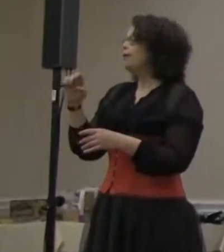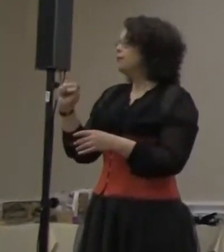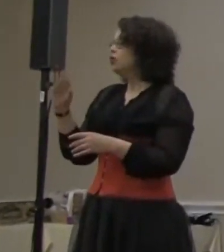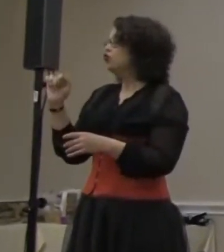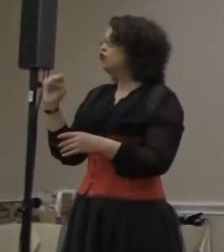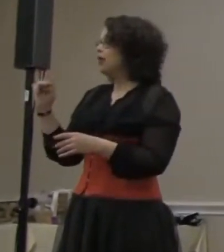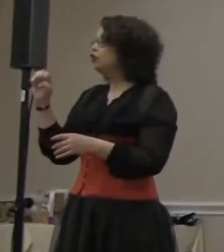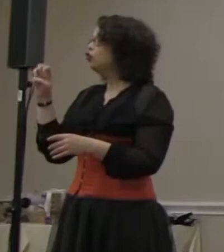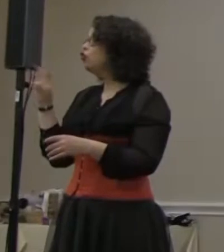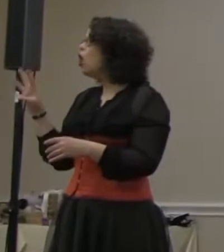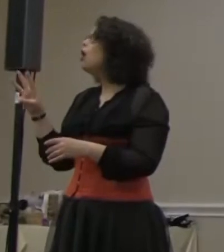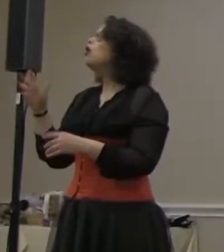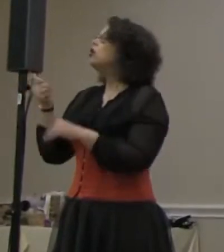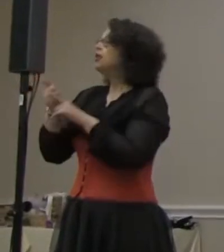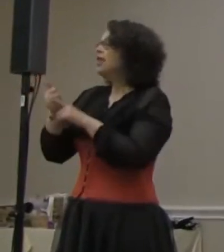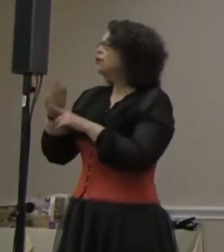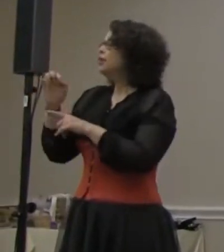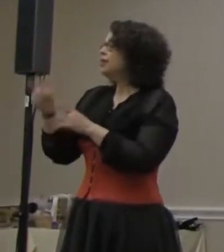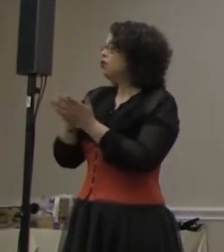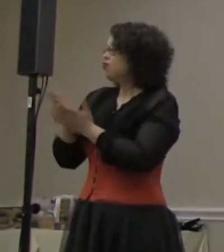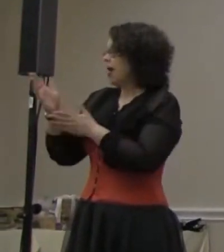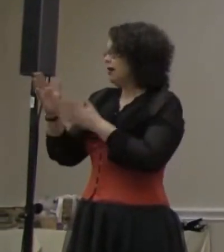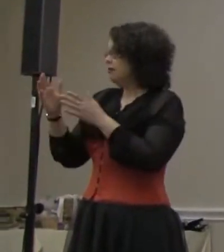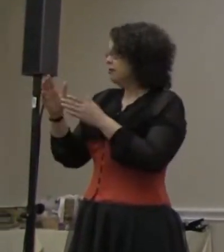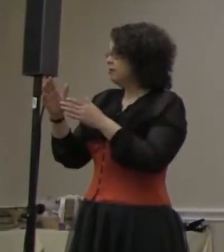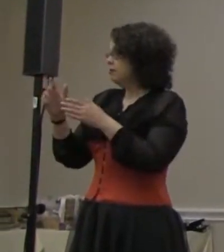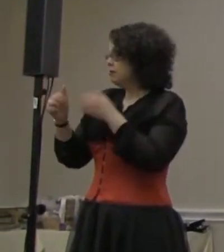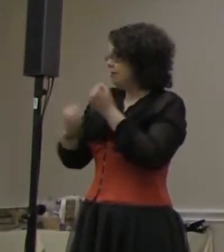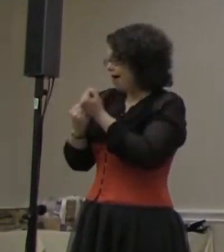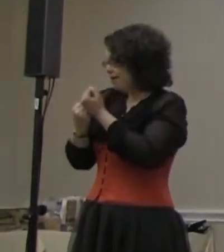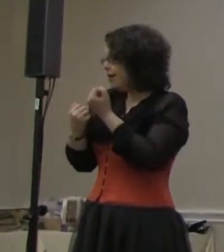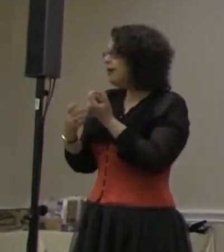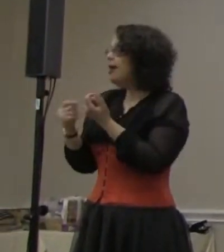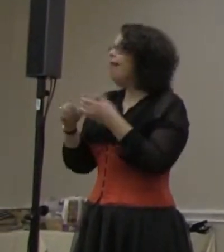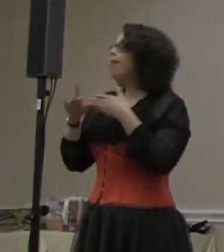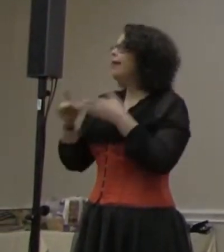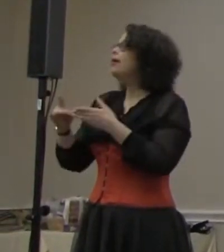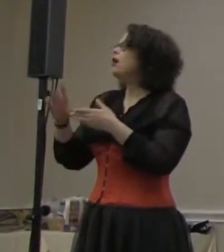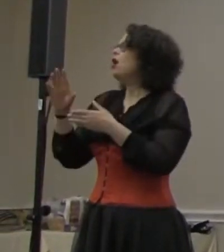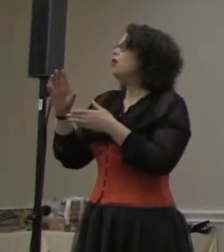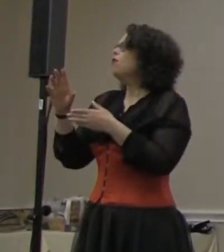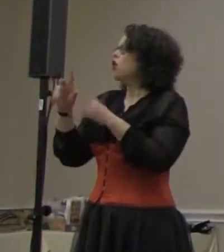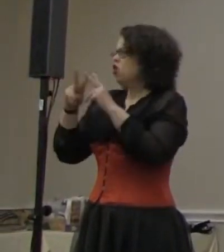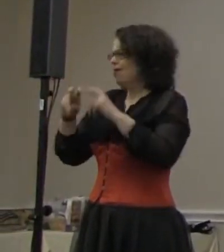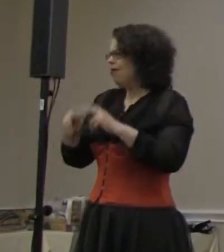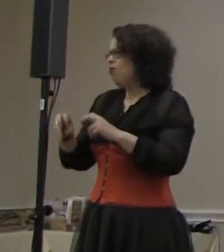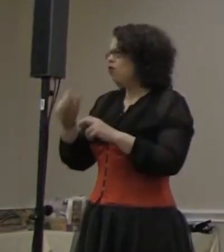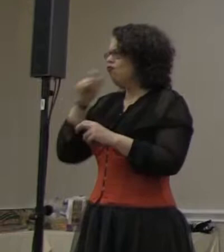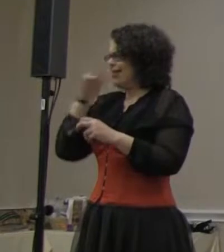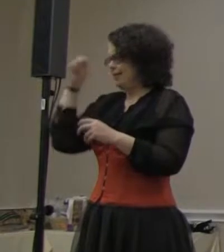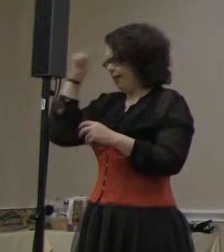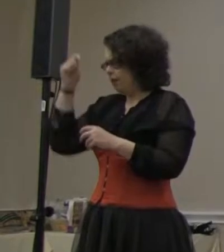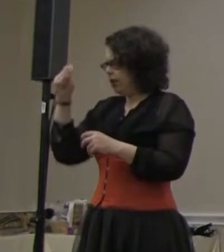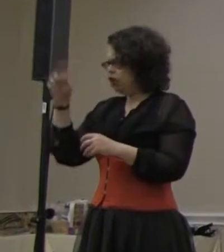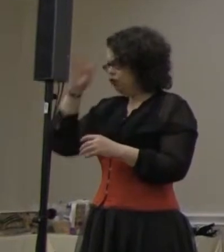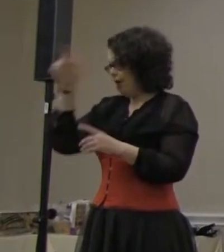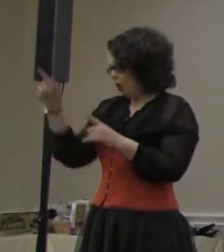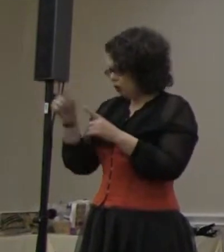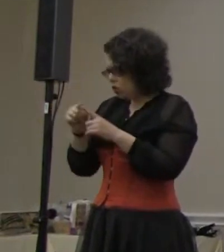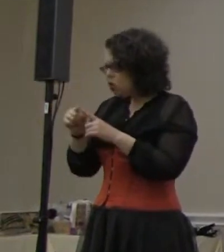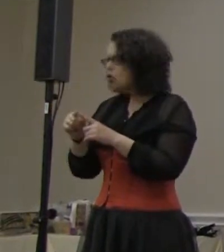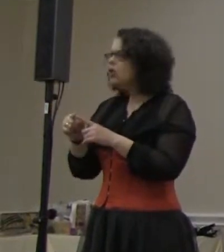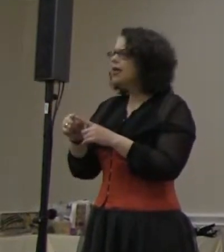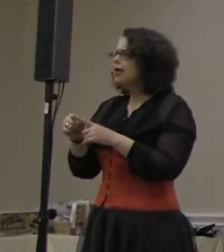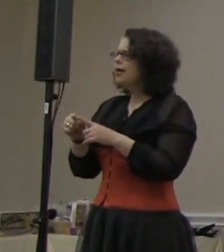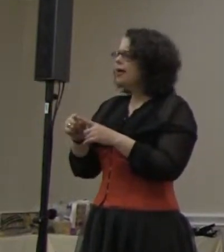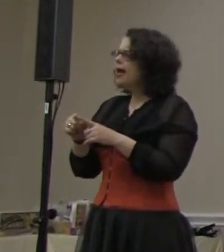rights advocate and leading scholar of critical race theory. She coined this term and worked on developing some of